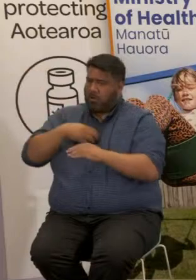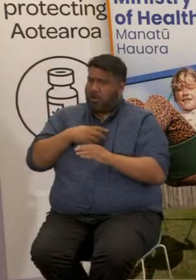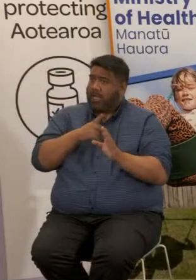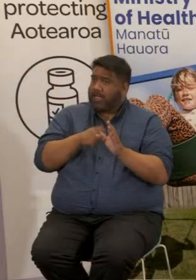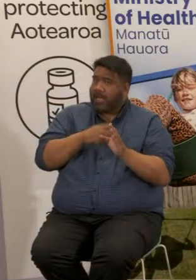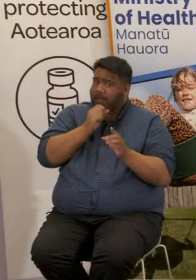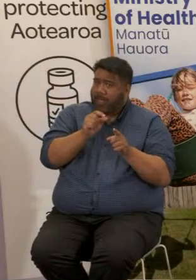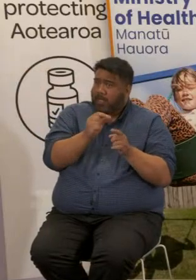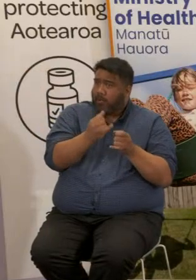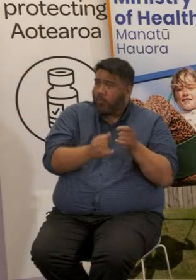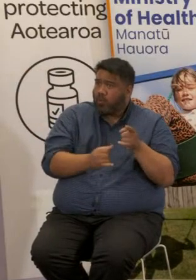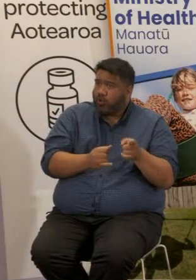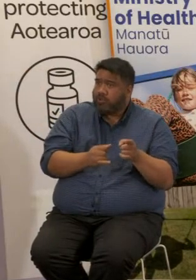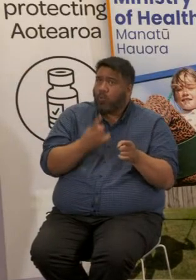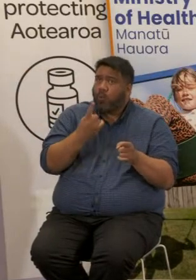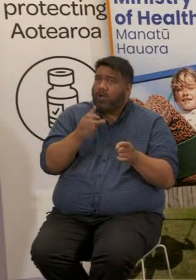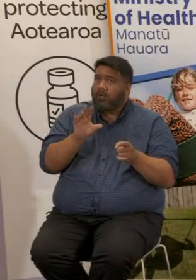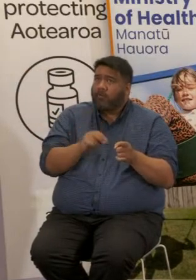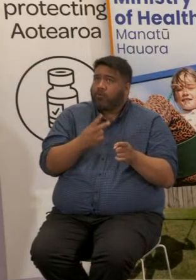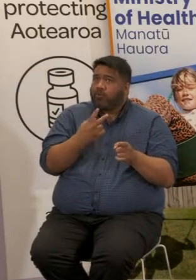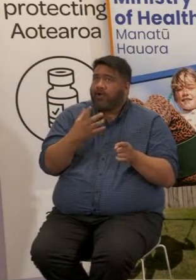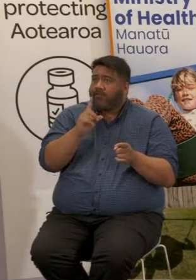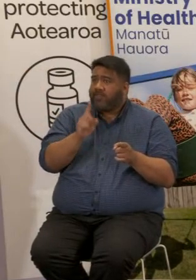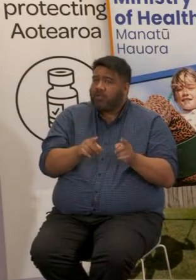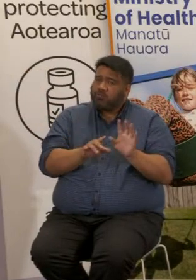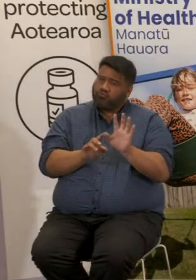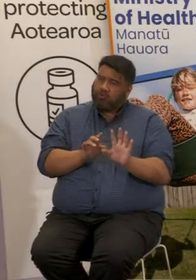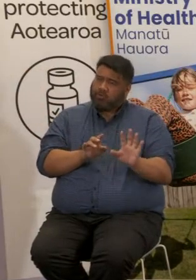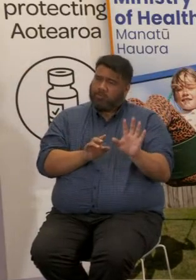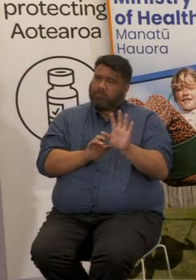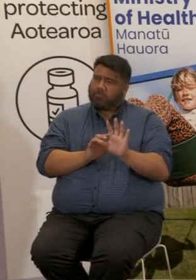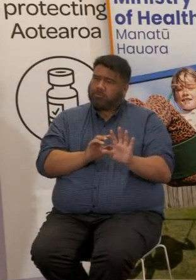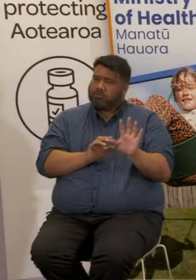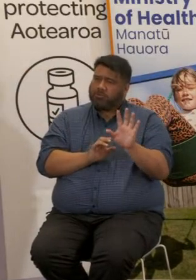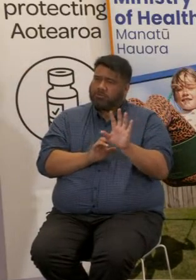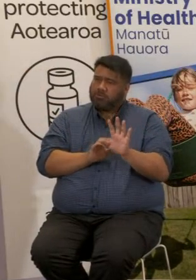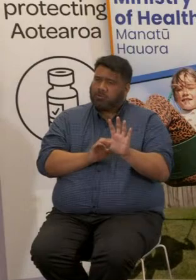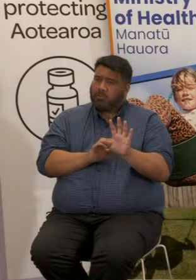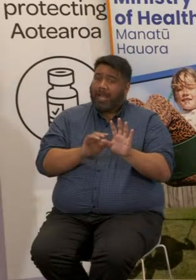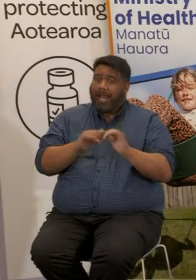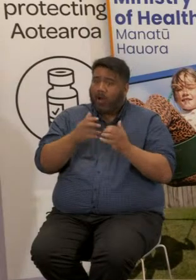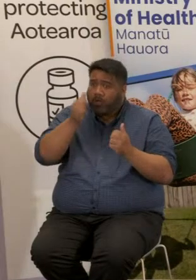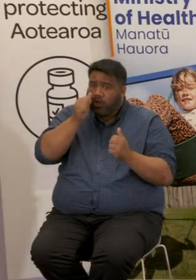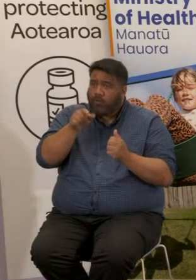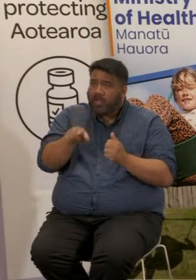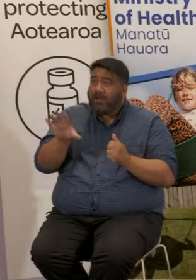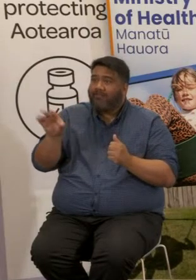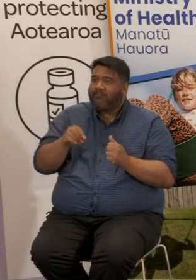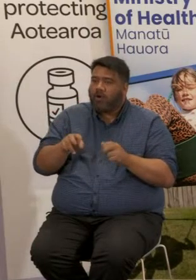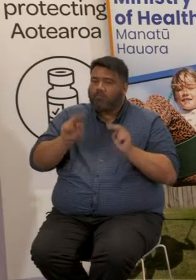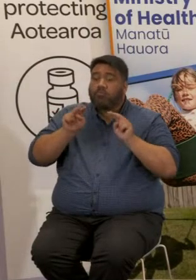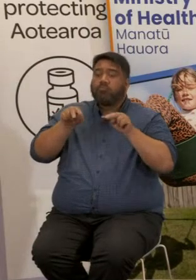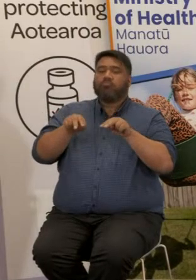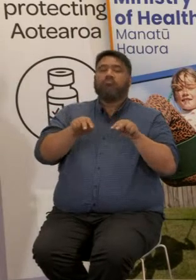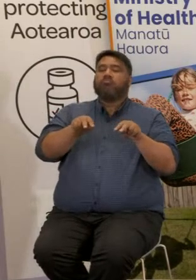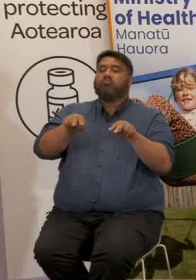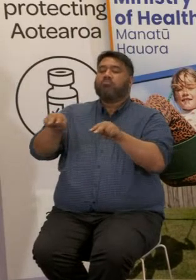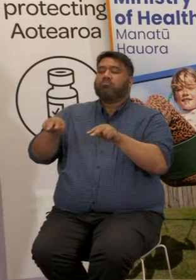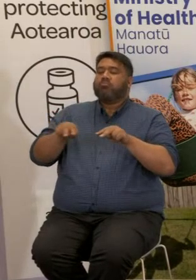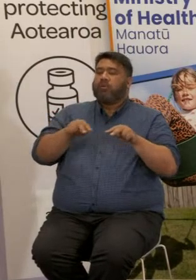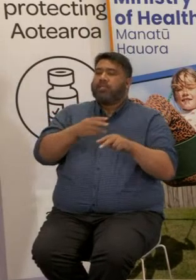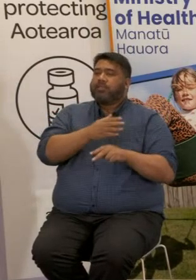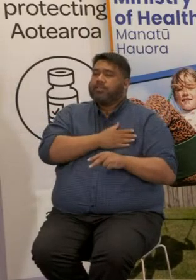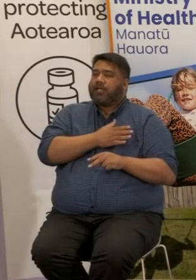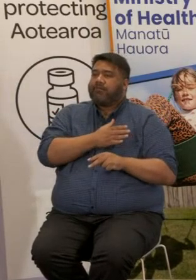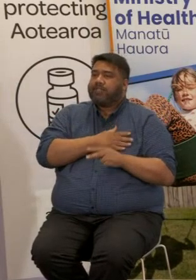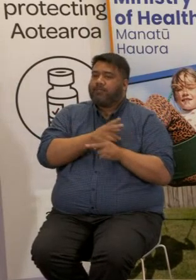in 25,000 in young men. So we know that because the safety monitoring is working. In a way, I can't say you see it working with any